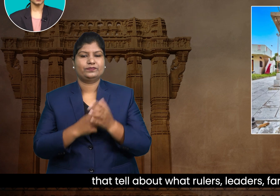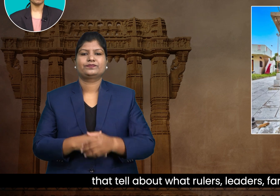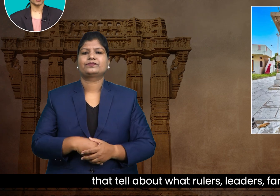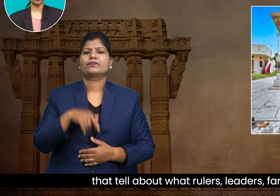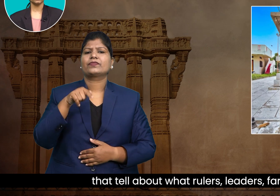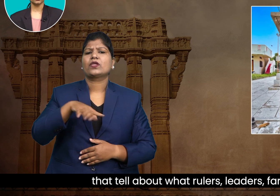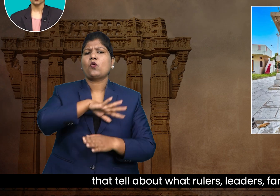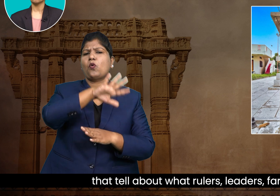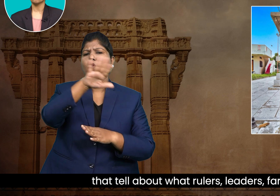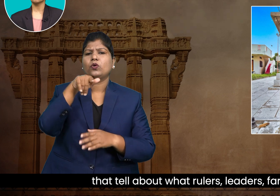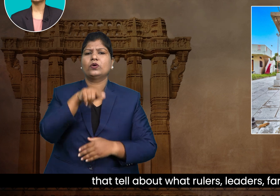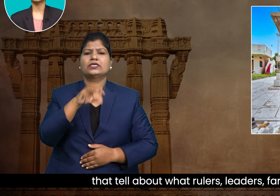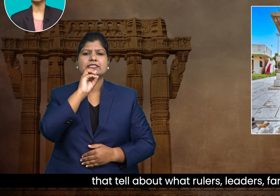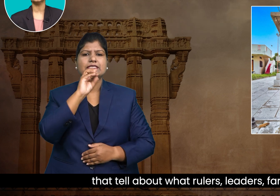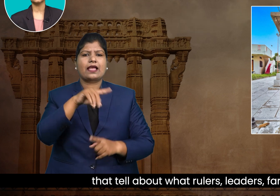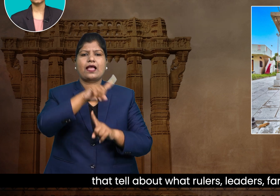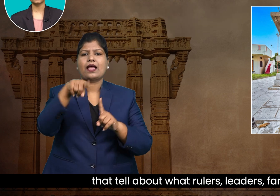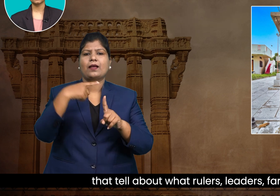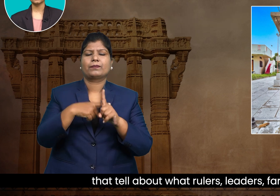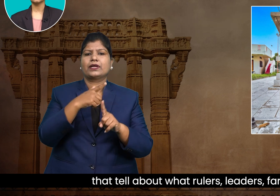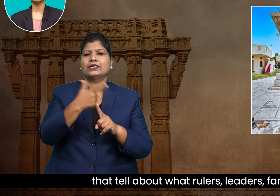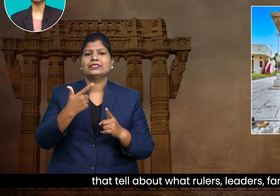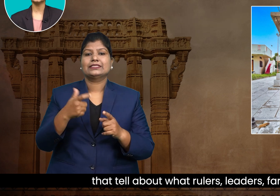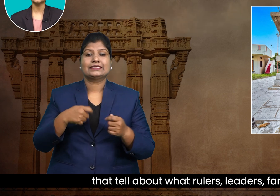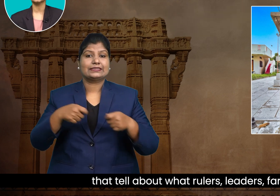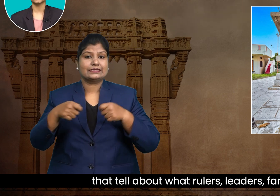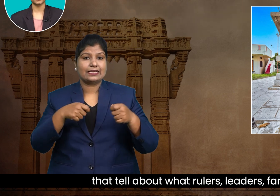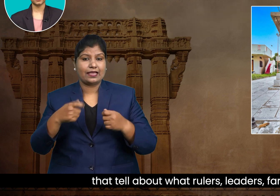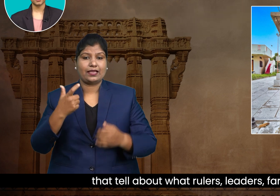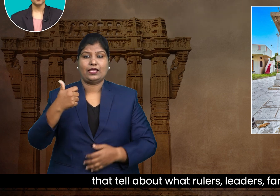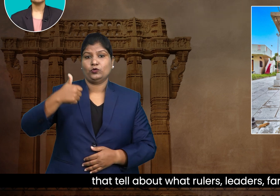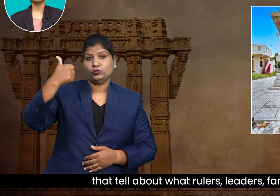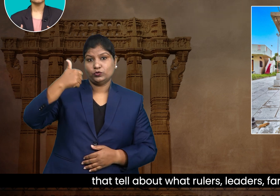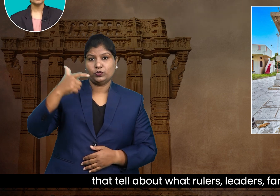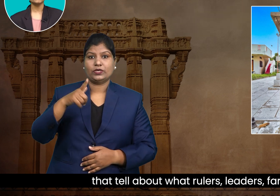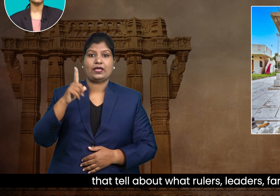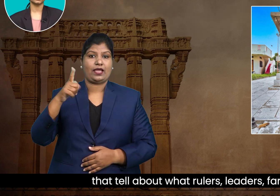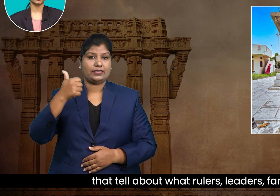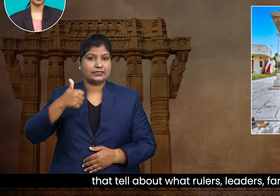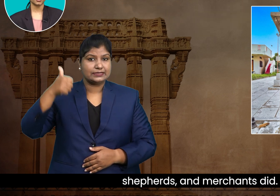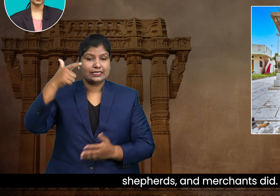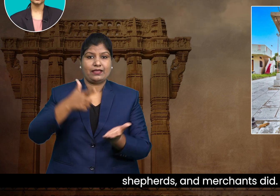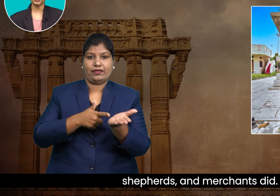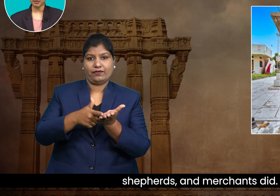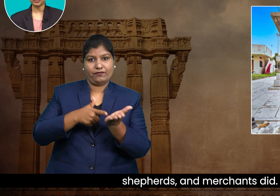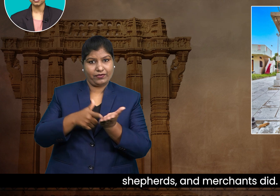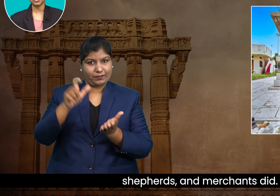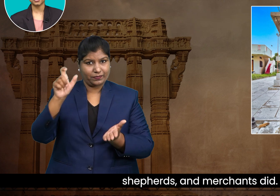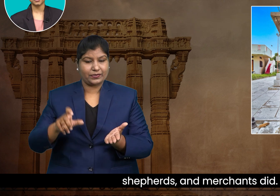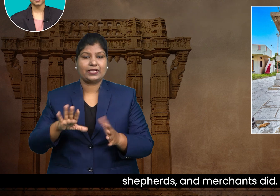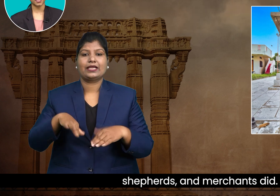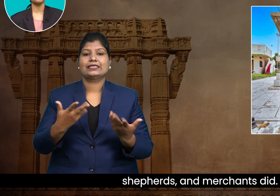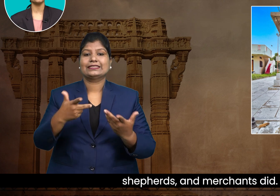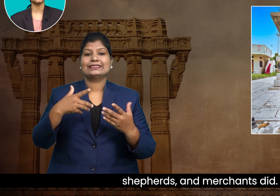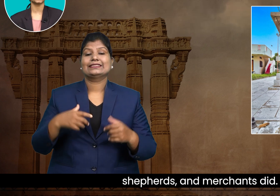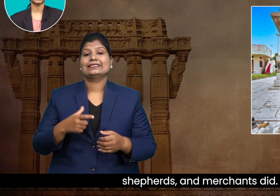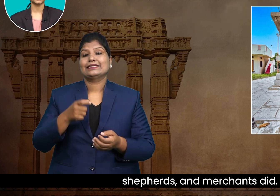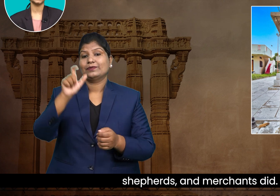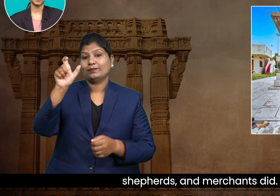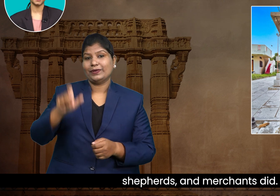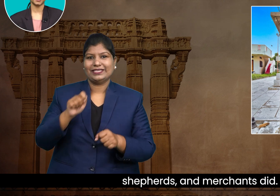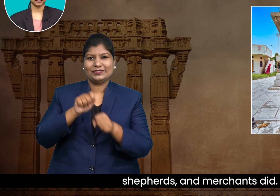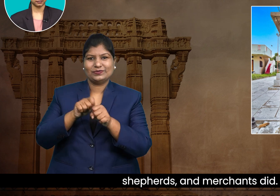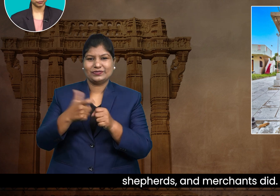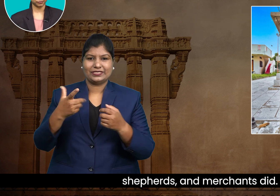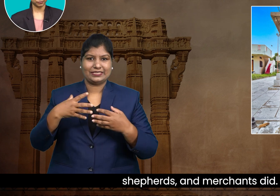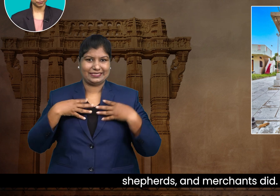that tell about what rulers, leaders, farmers, shepherds and merchants